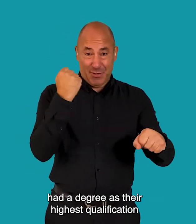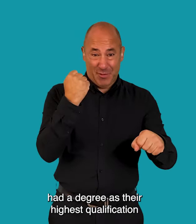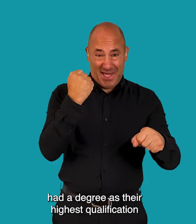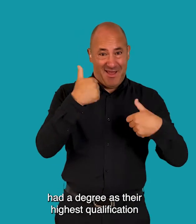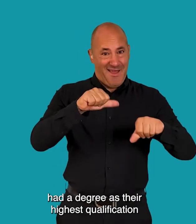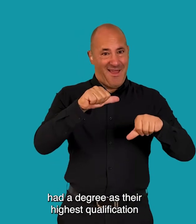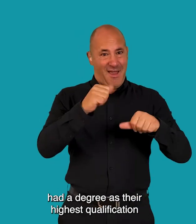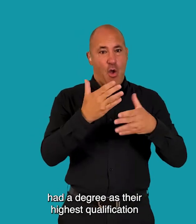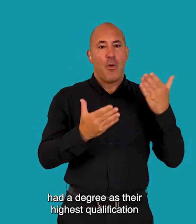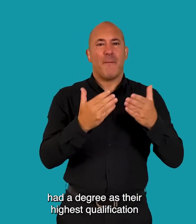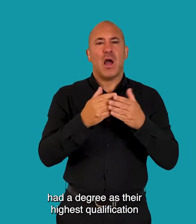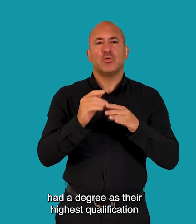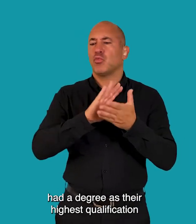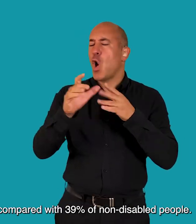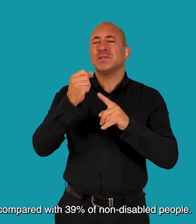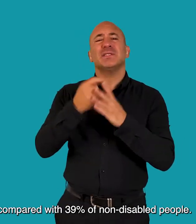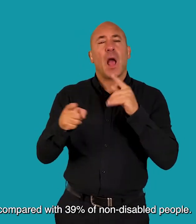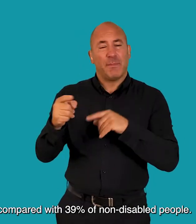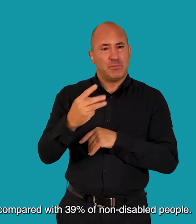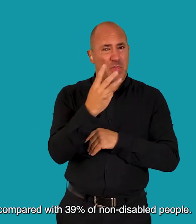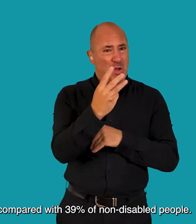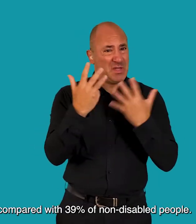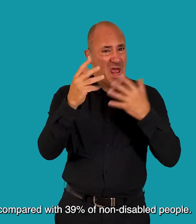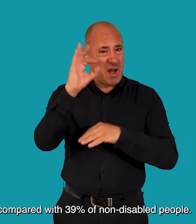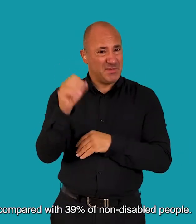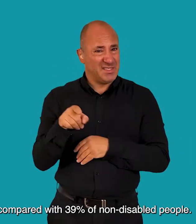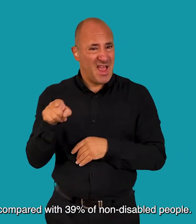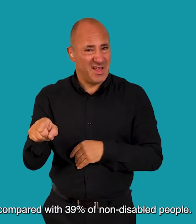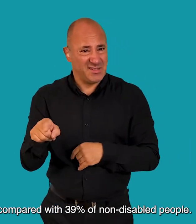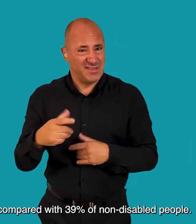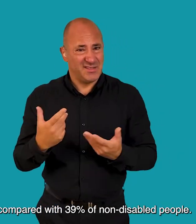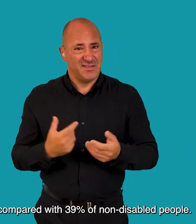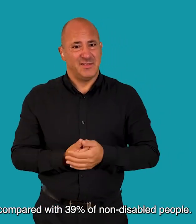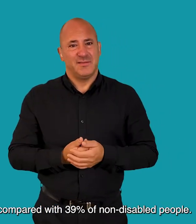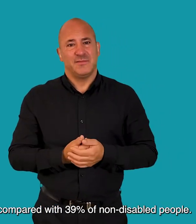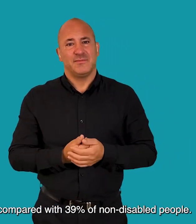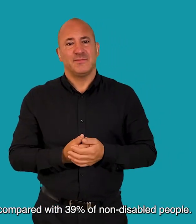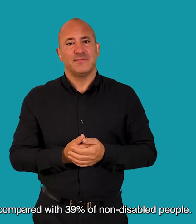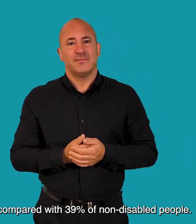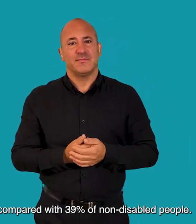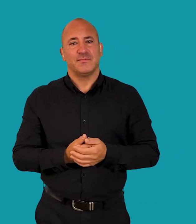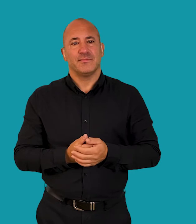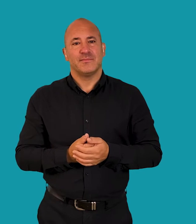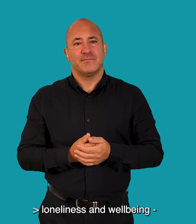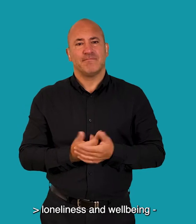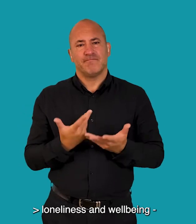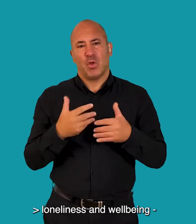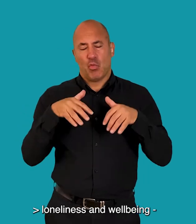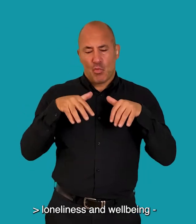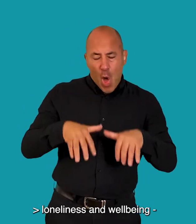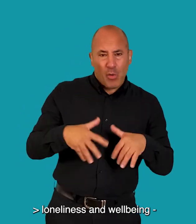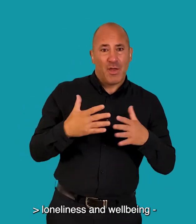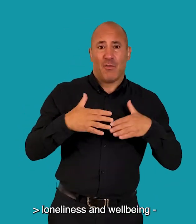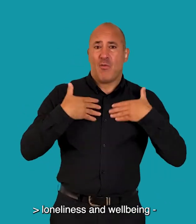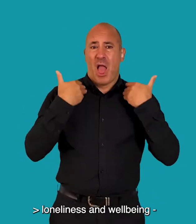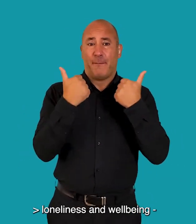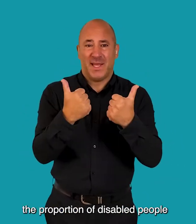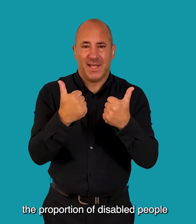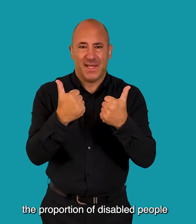highest qualification, compared with 39% of non-disabled people. Loneliness and well-being. The